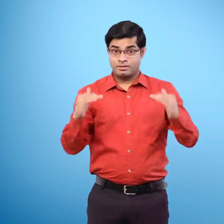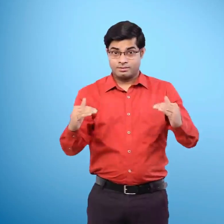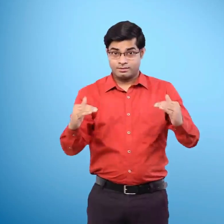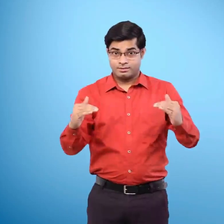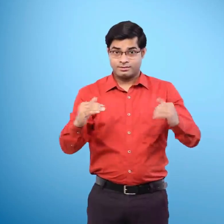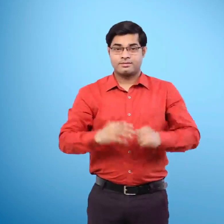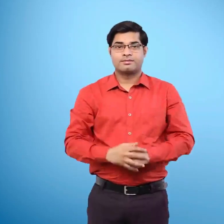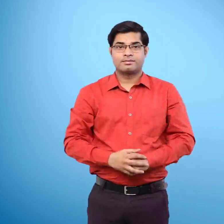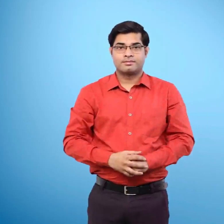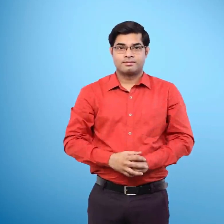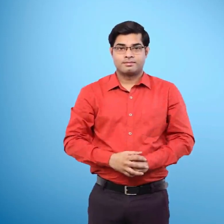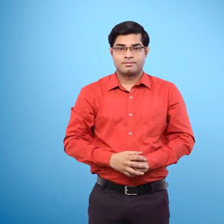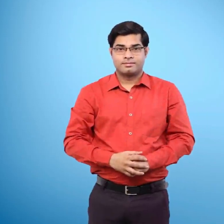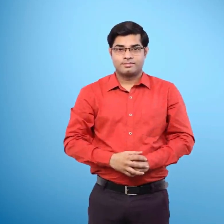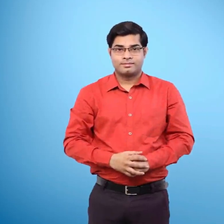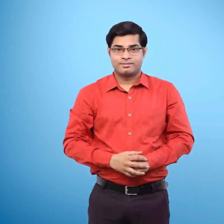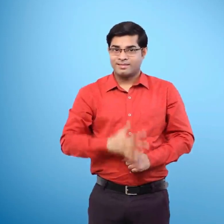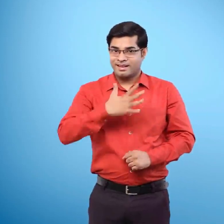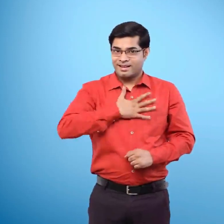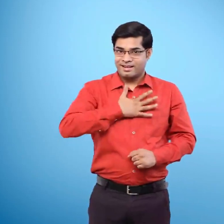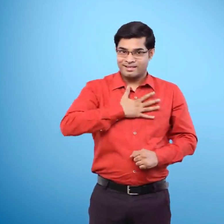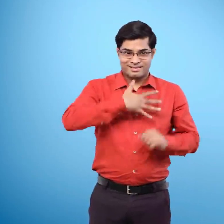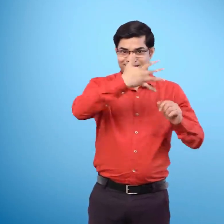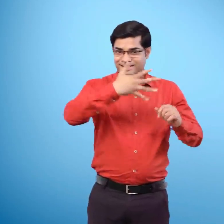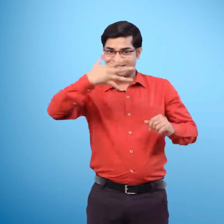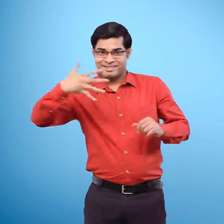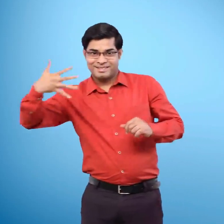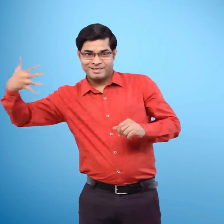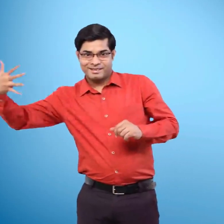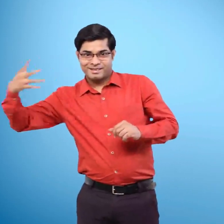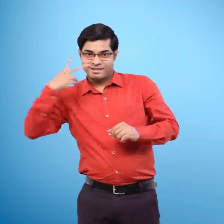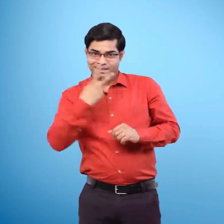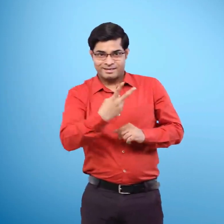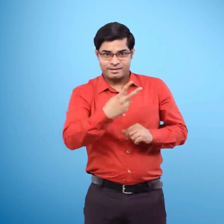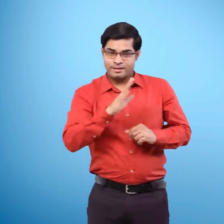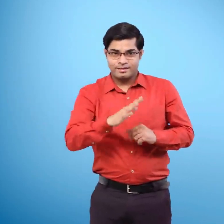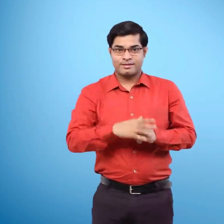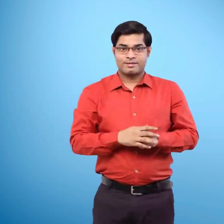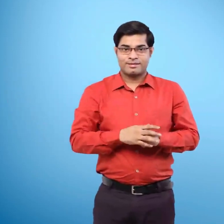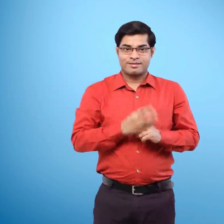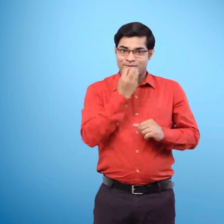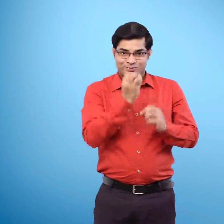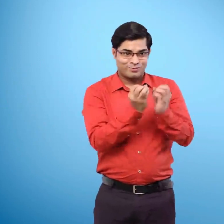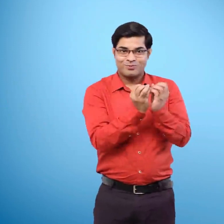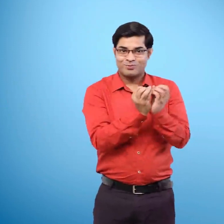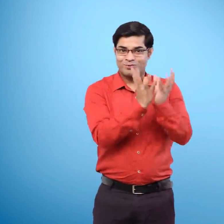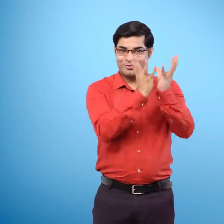Pattern C. The numbers are written on lotus leaves, one number on one